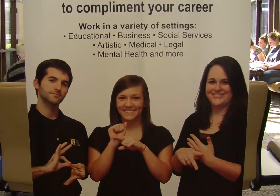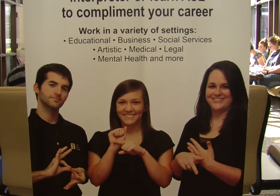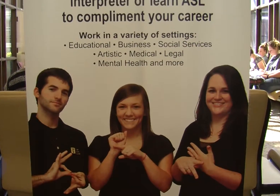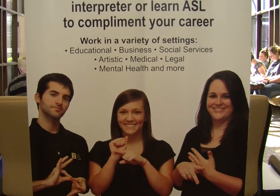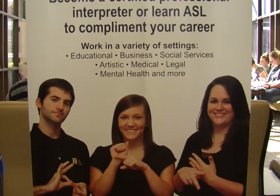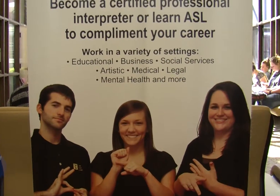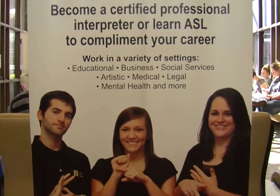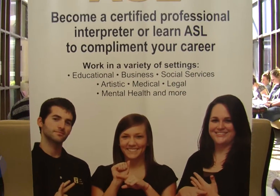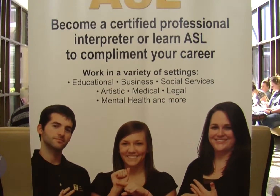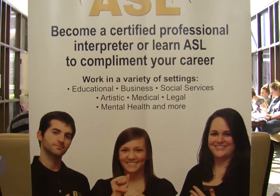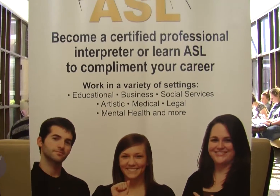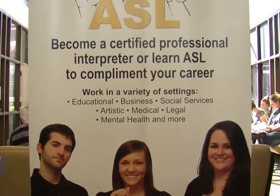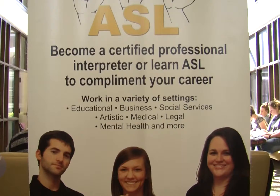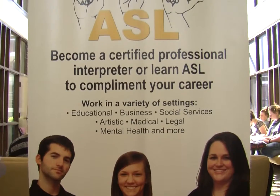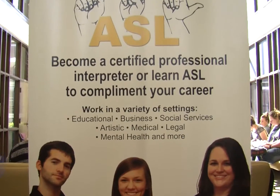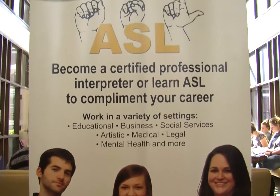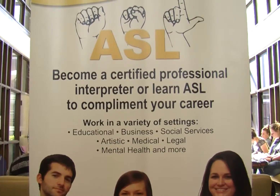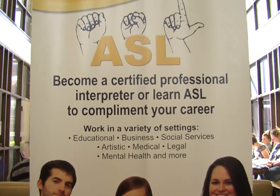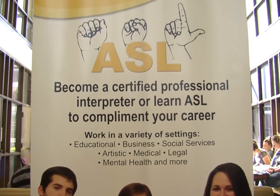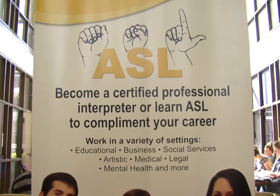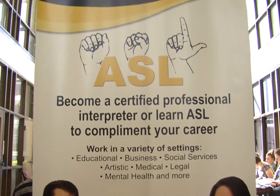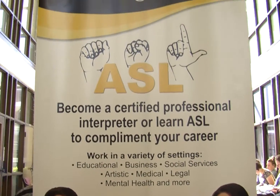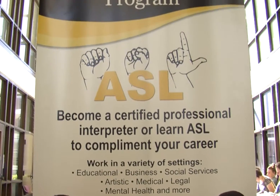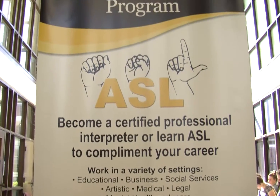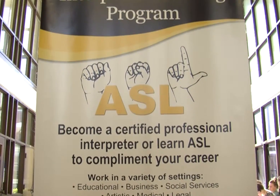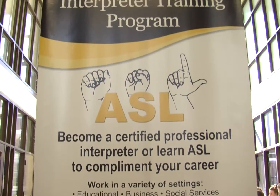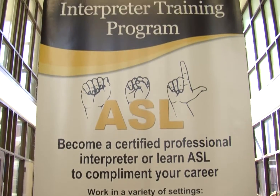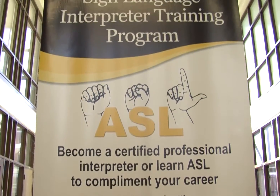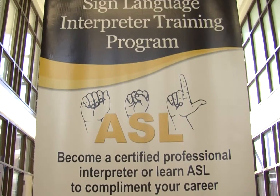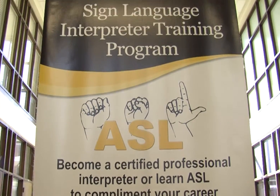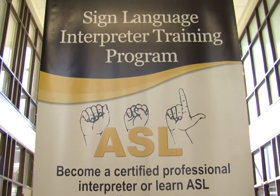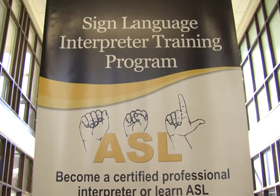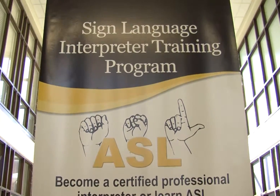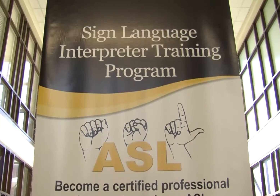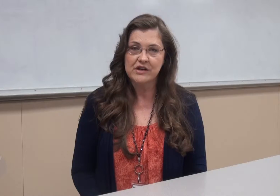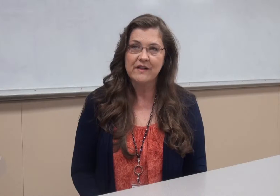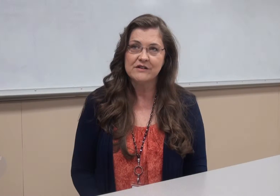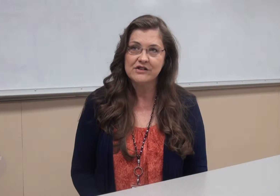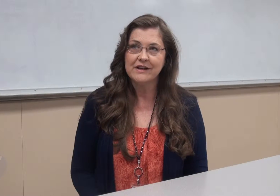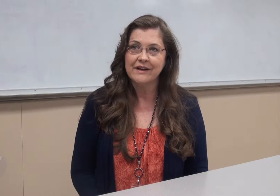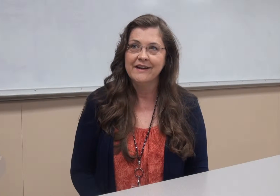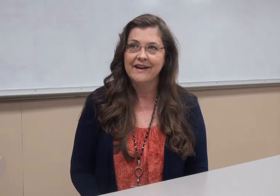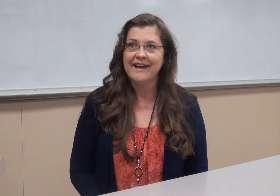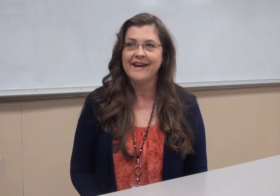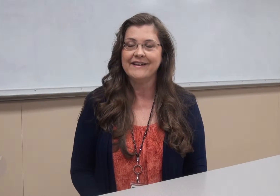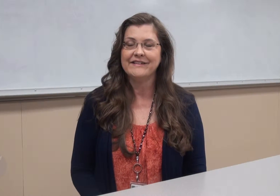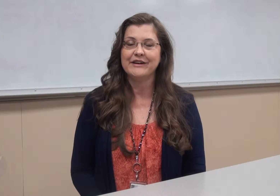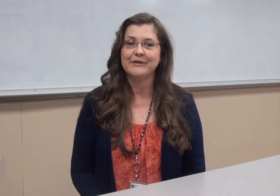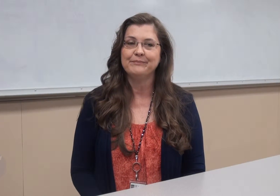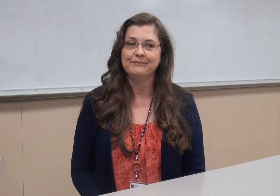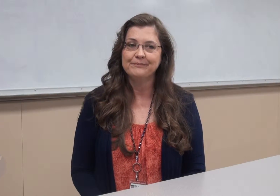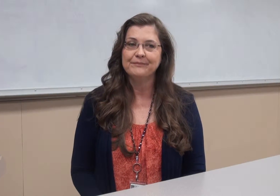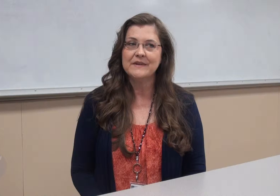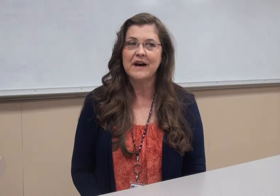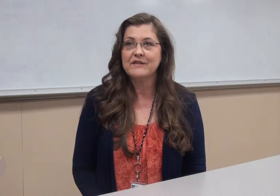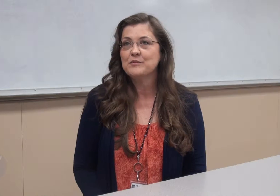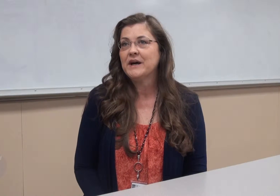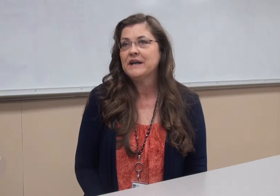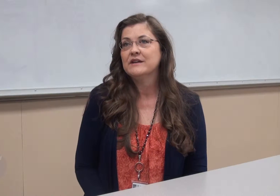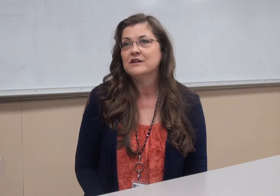not easy. The 2-year program is quite challenging, and not everybody can do